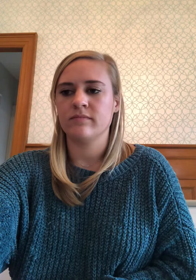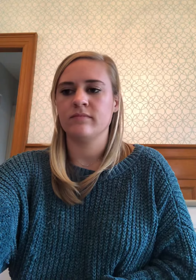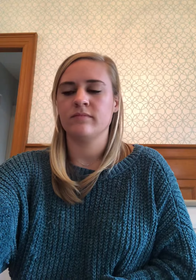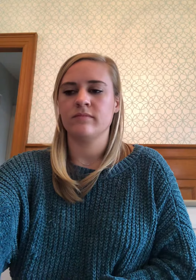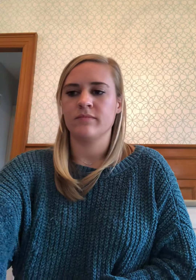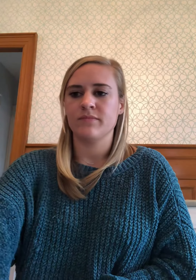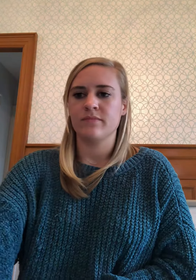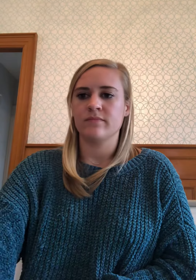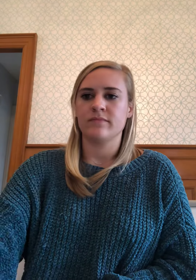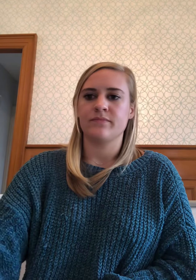from the apex.